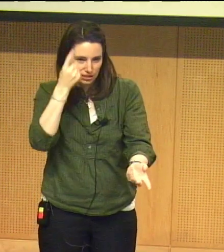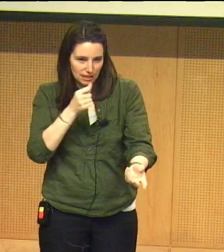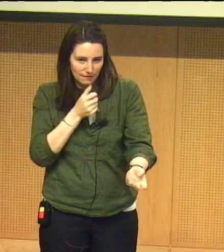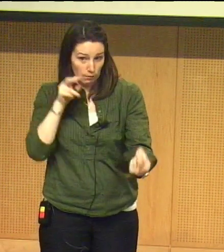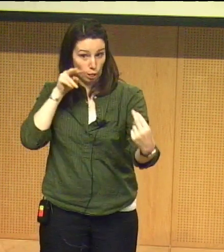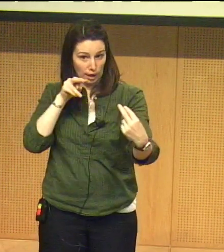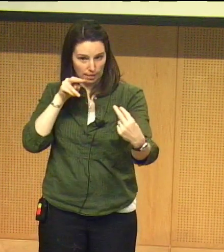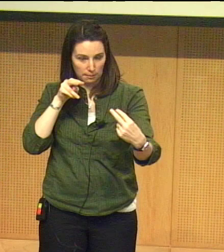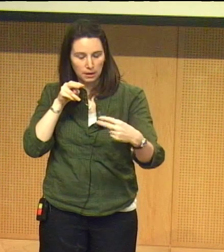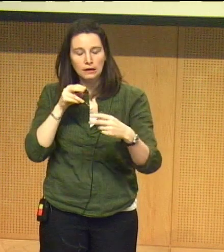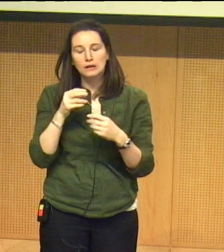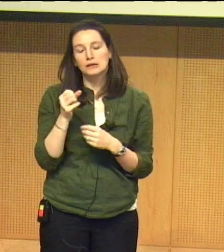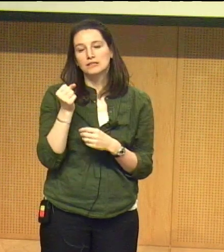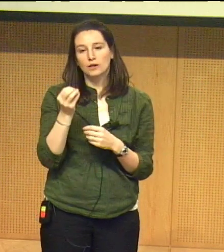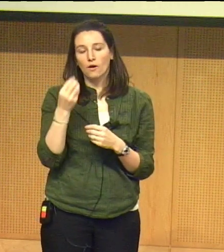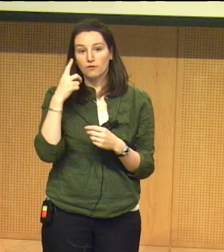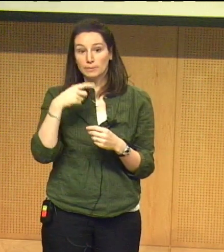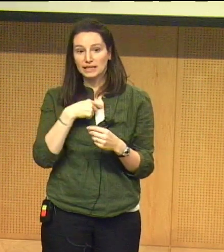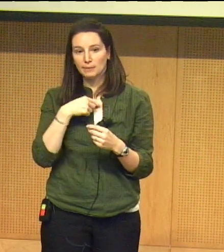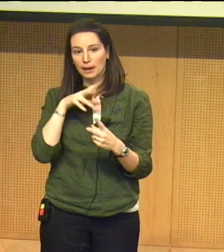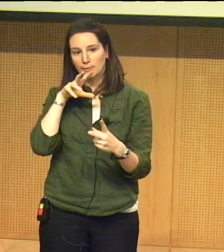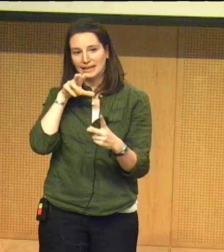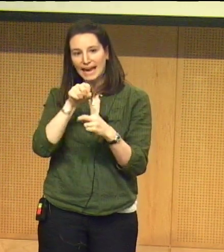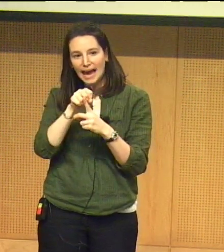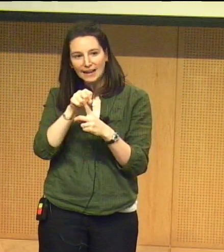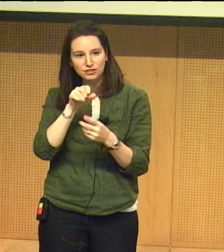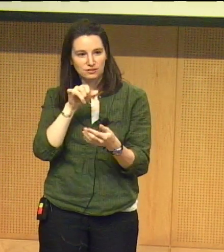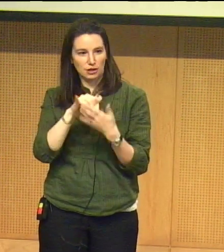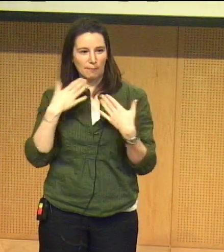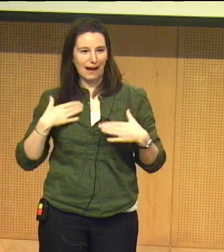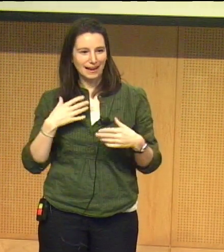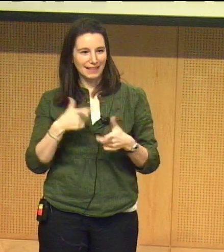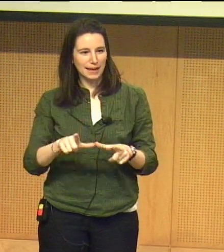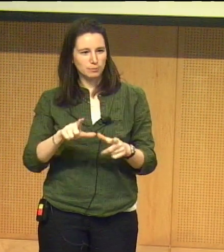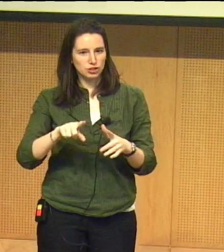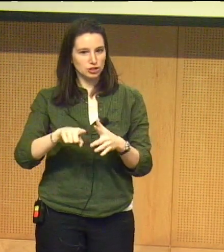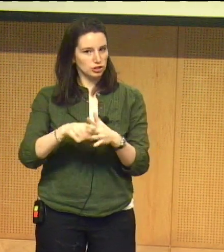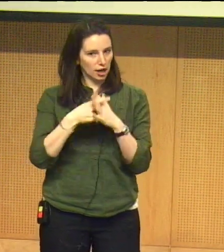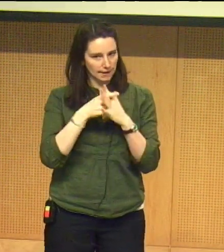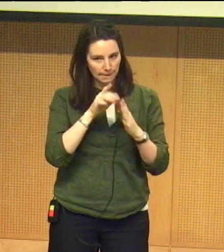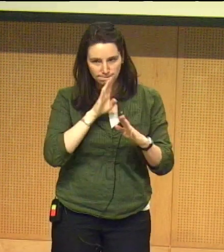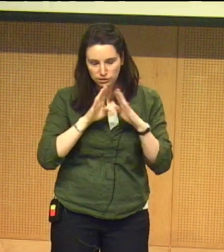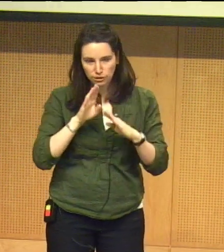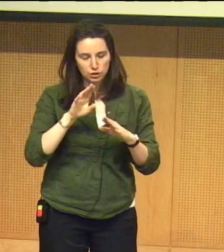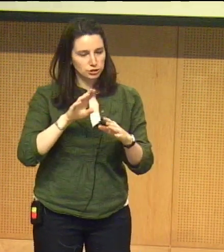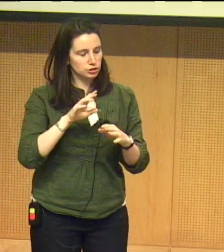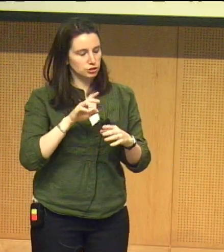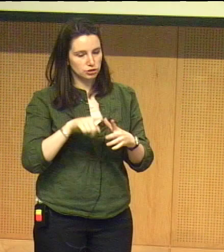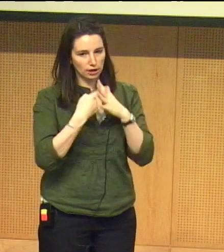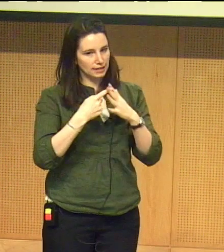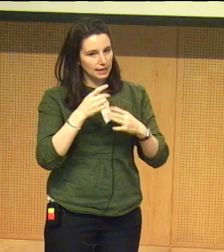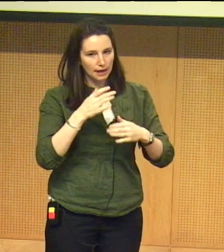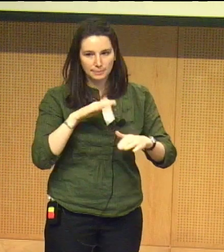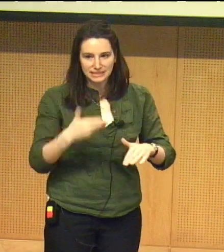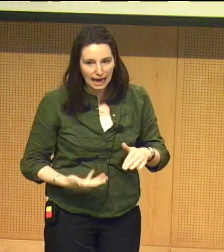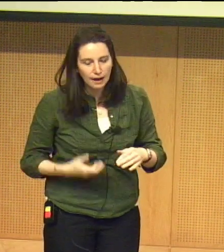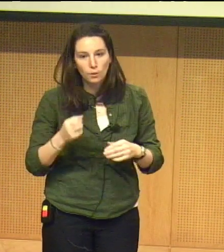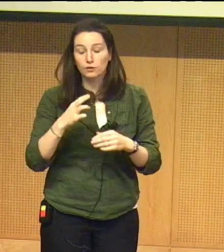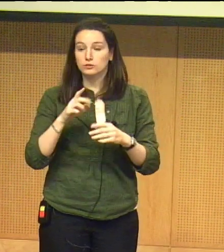if I don't look at them. So for me to be able to catch their body language, they're starting to get frustrated, they're starting to get upset, or they're starting